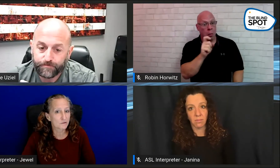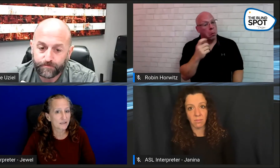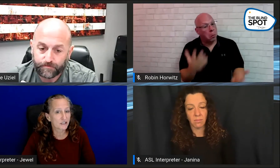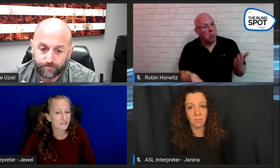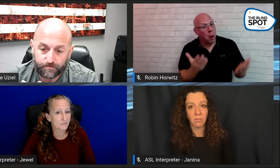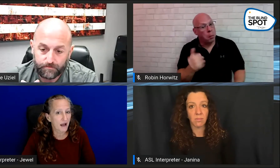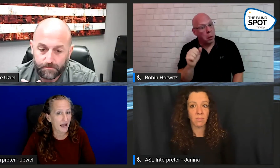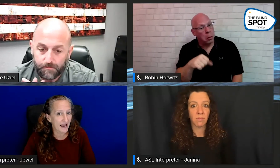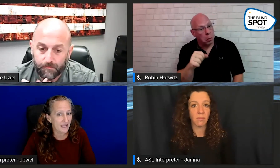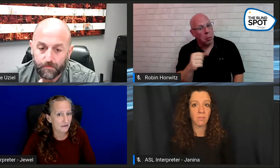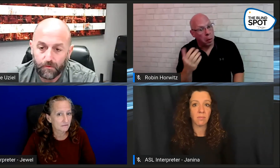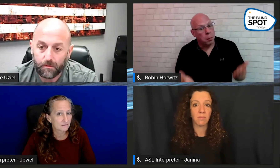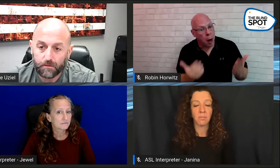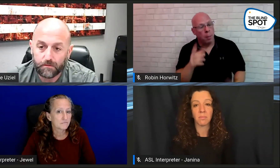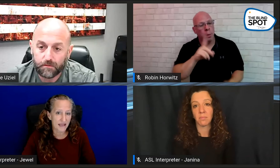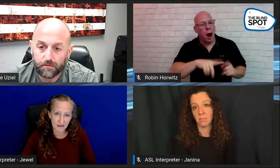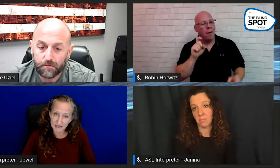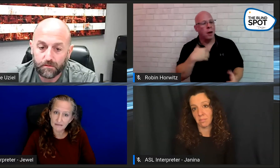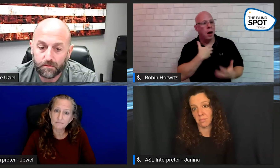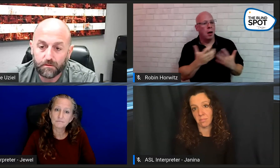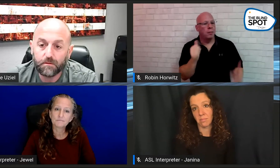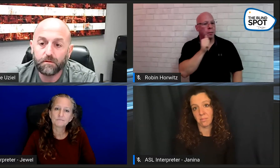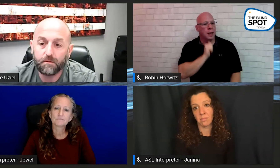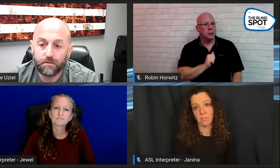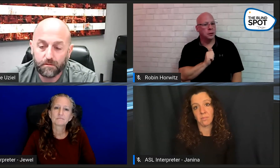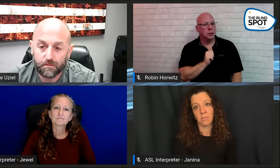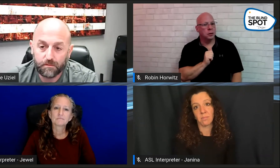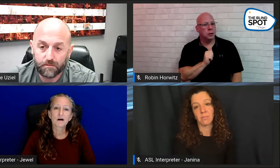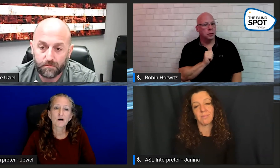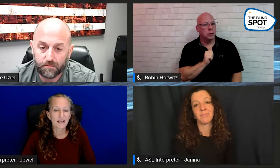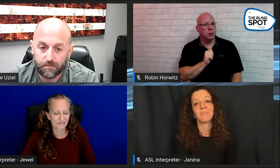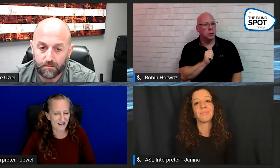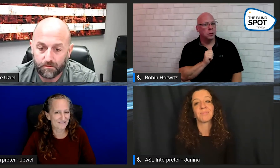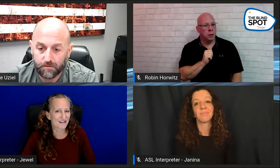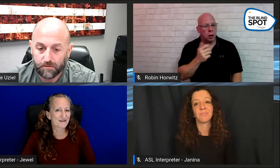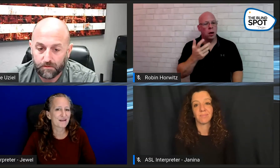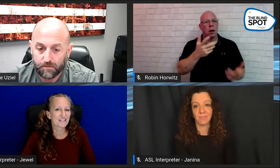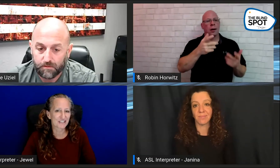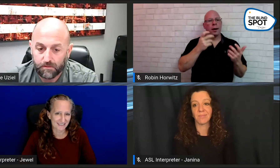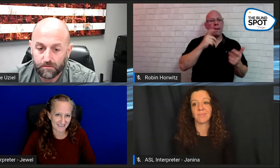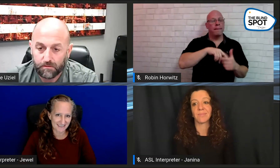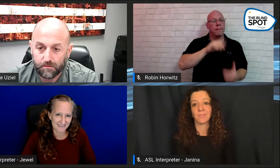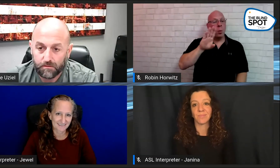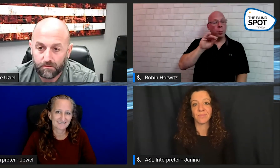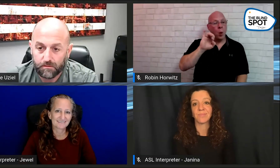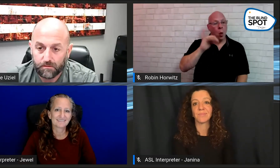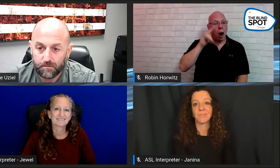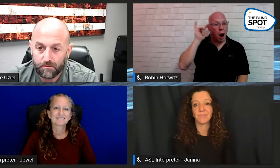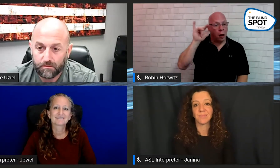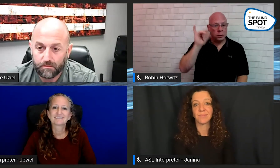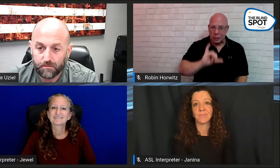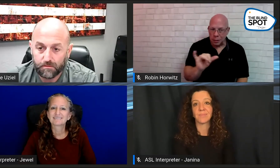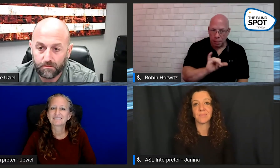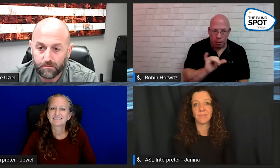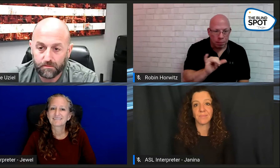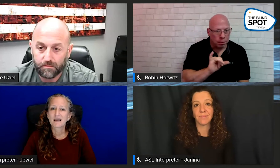Disney still be good to buy? Maybe, but we have to have a lot of patience.